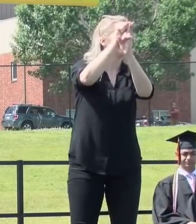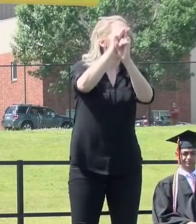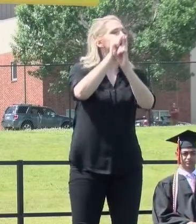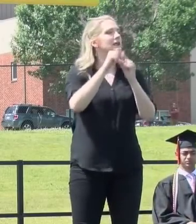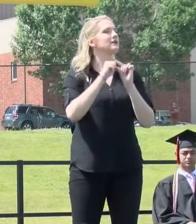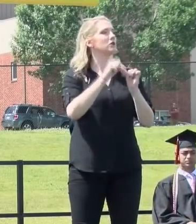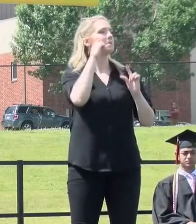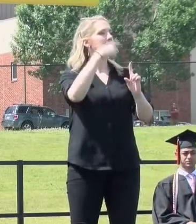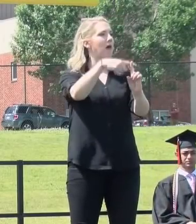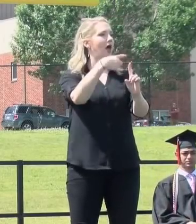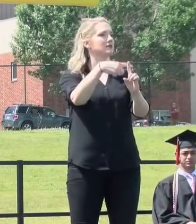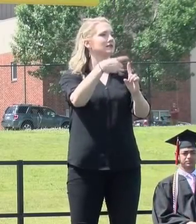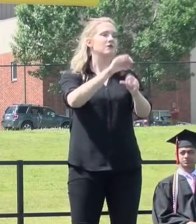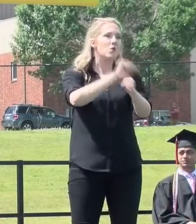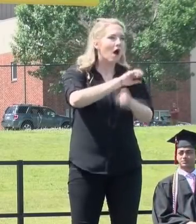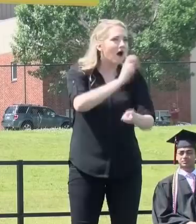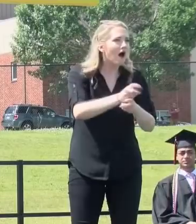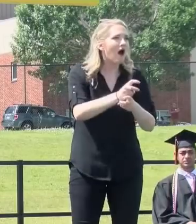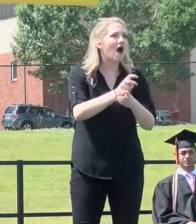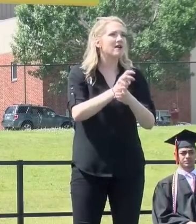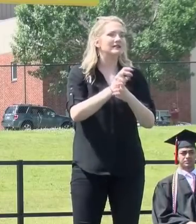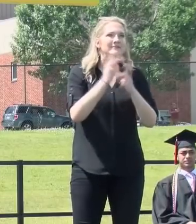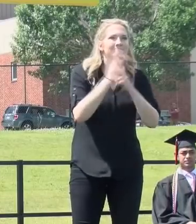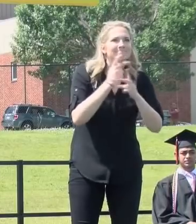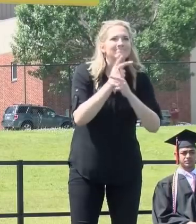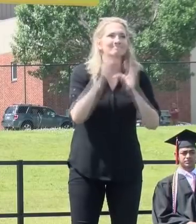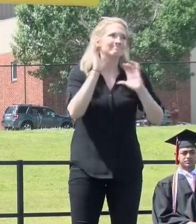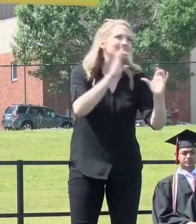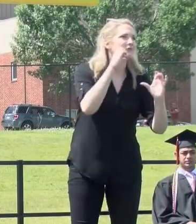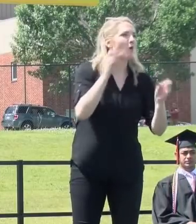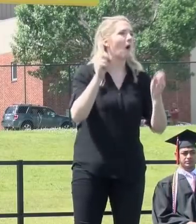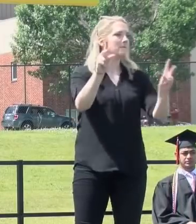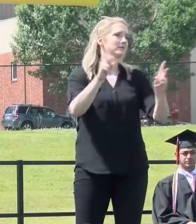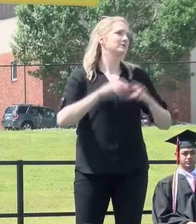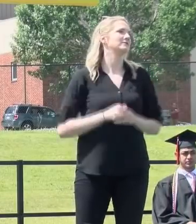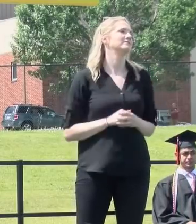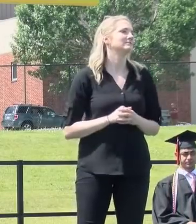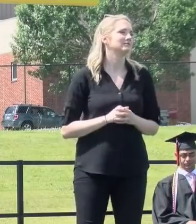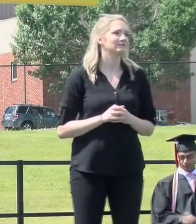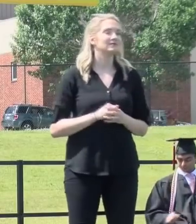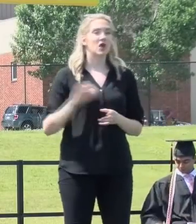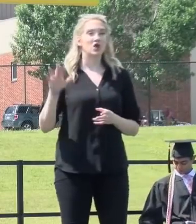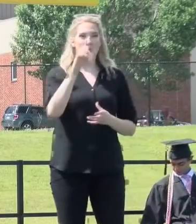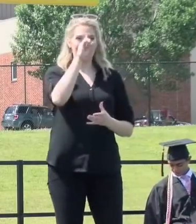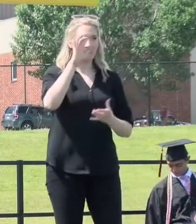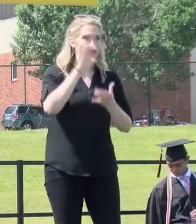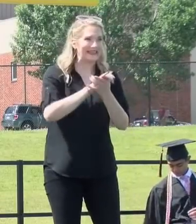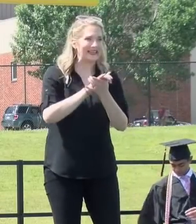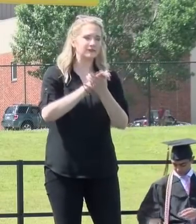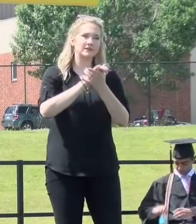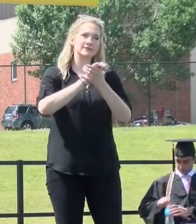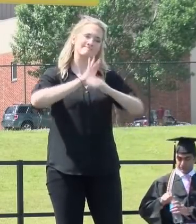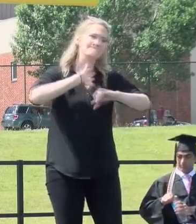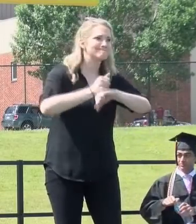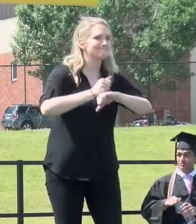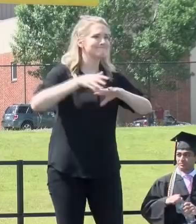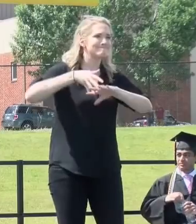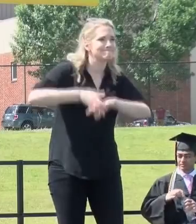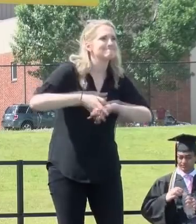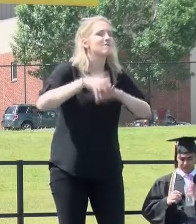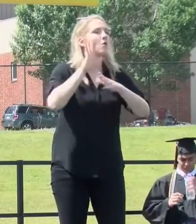work hard, look for opportunities. What you believe will determine what you